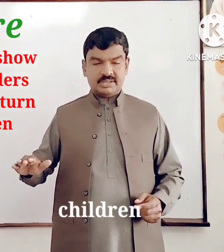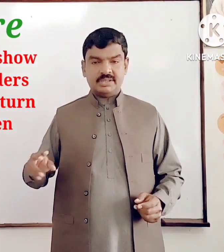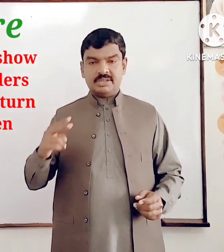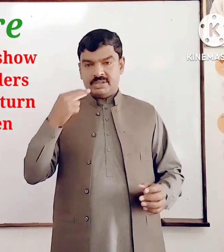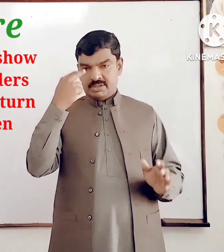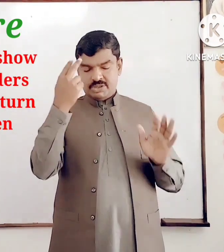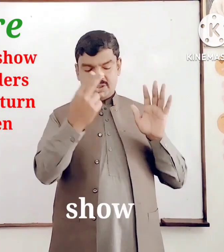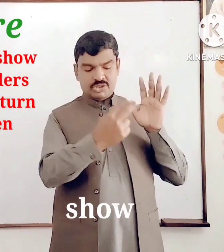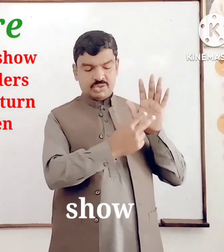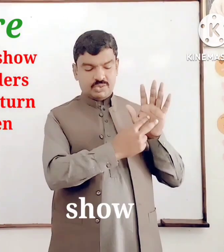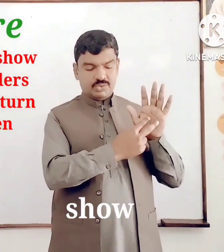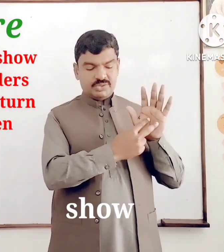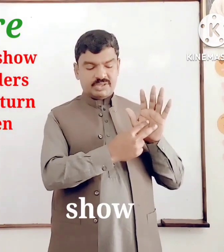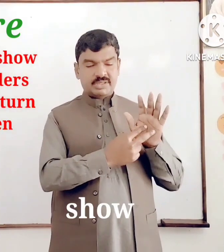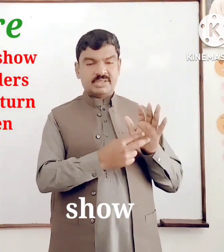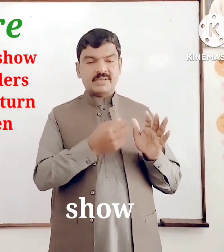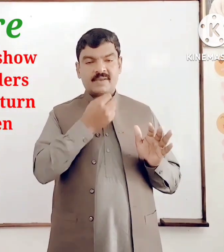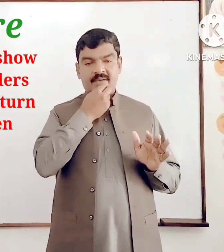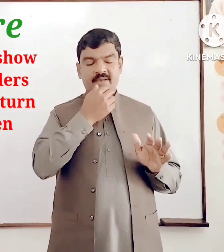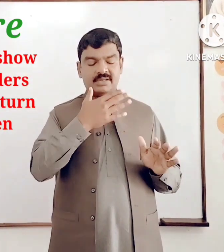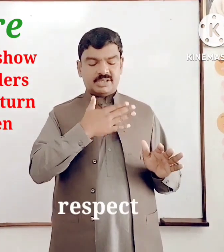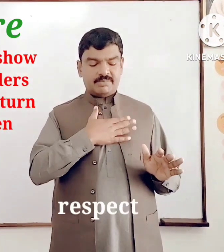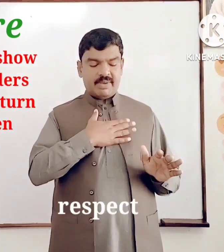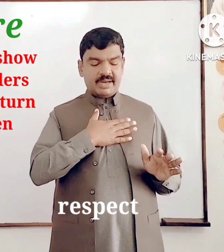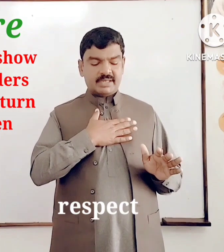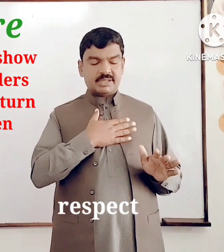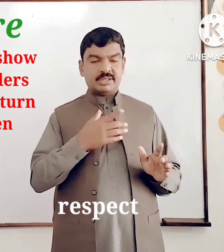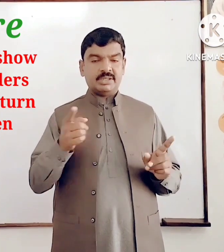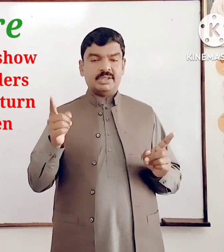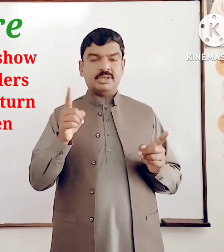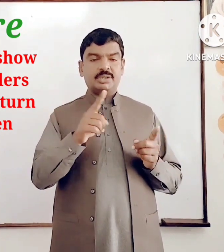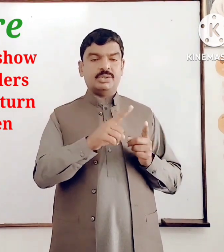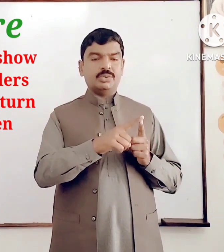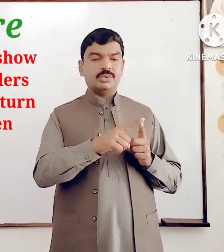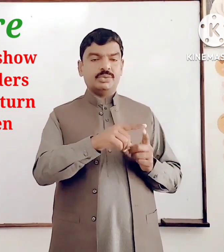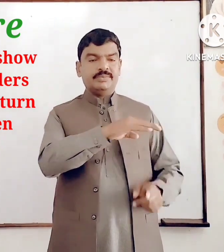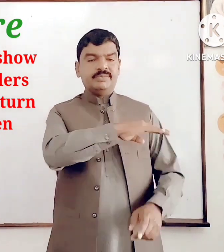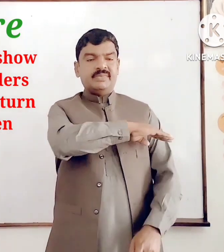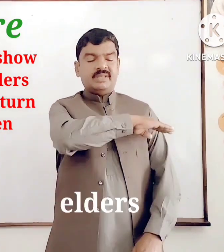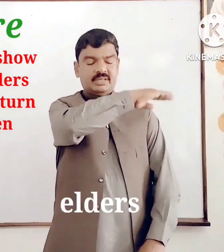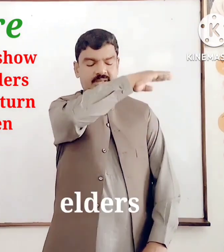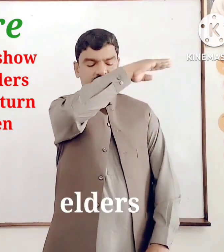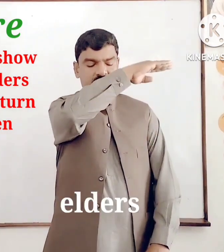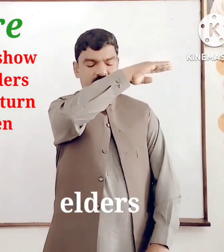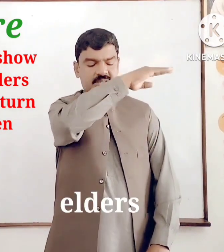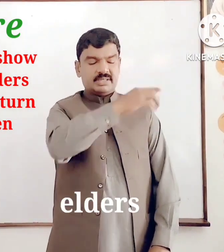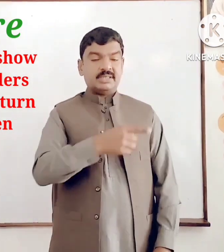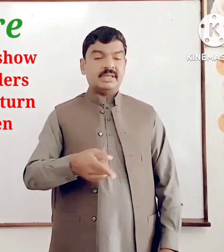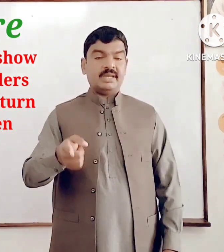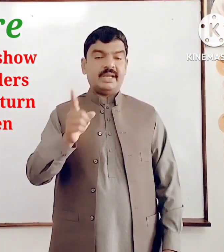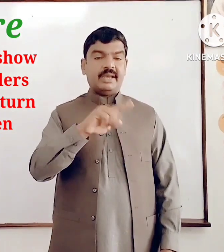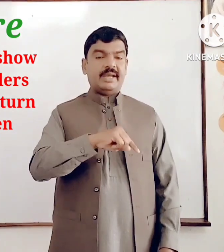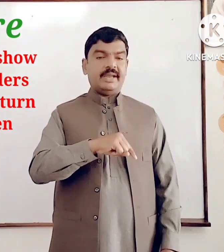children shows respect to elders